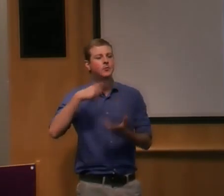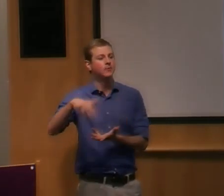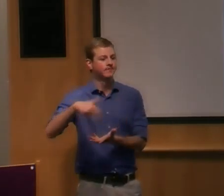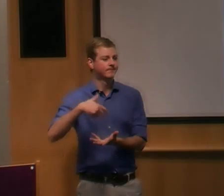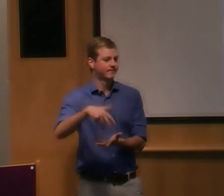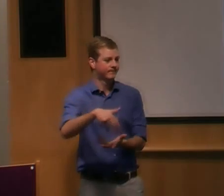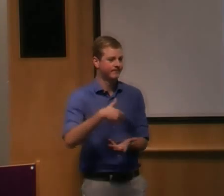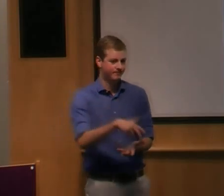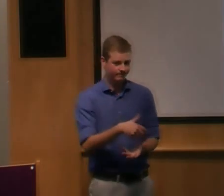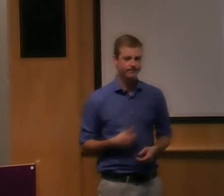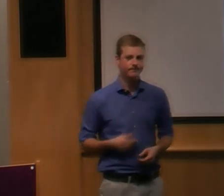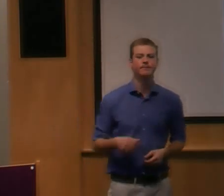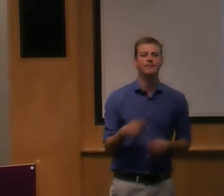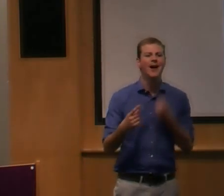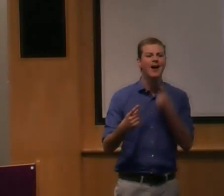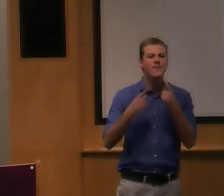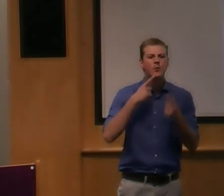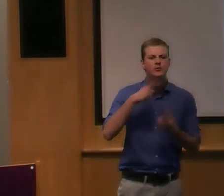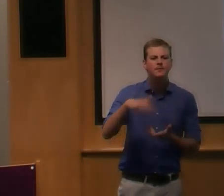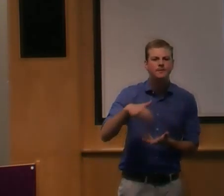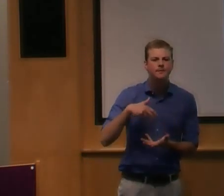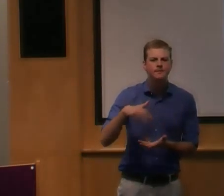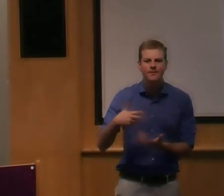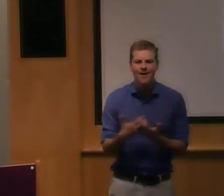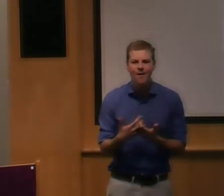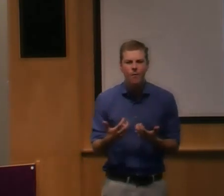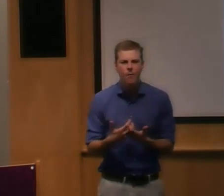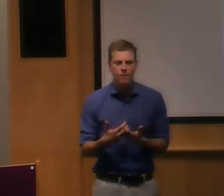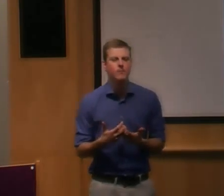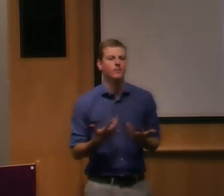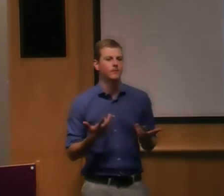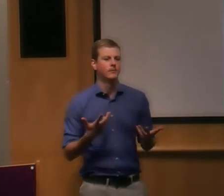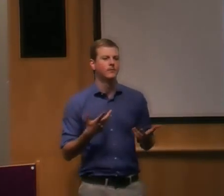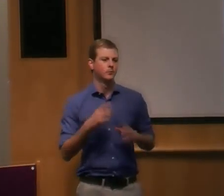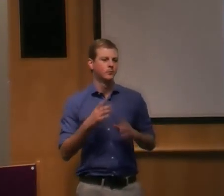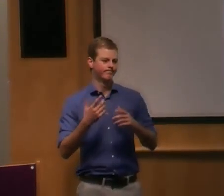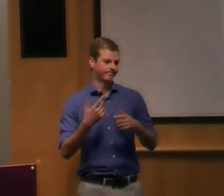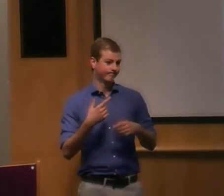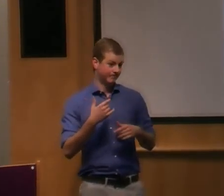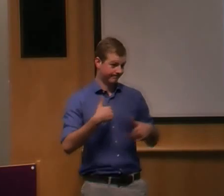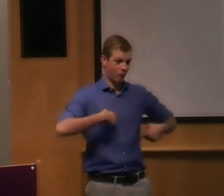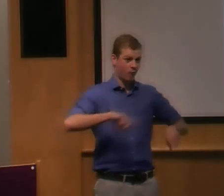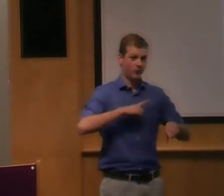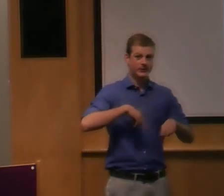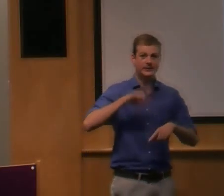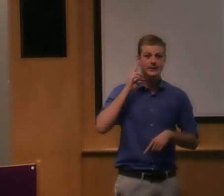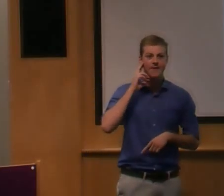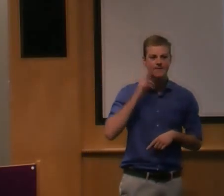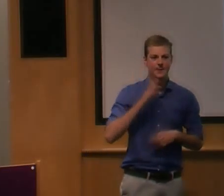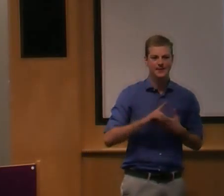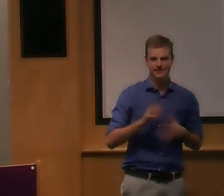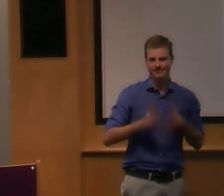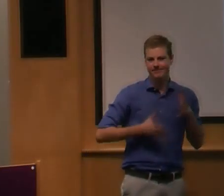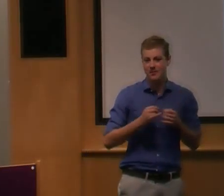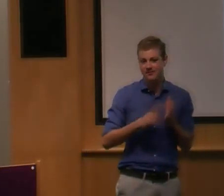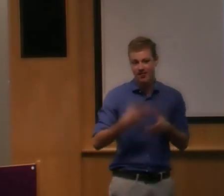have the information before we go on that journey. Now, how do we get the information? Well, first